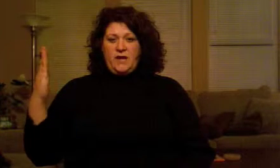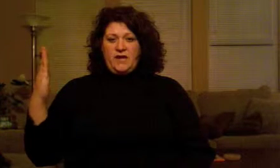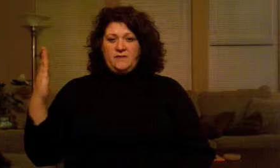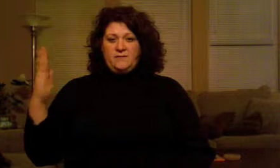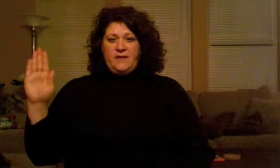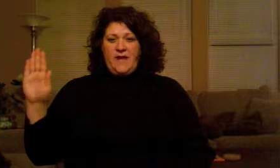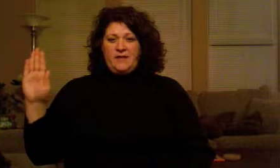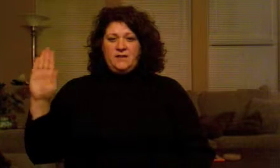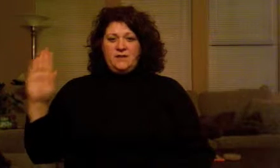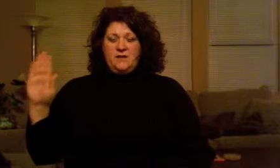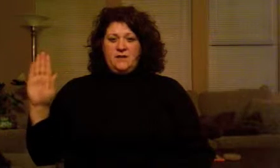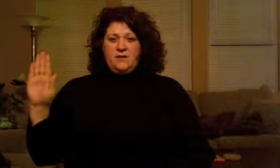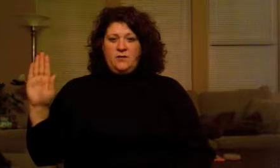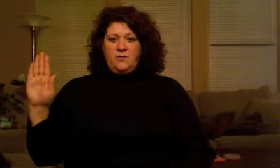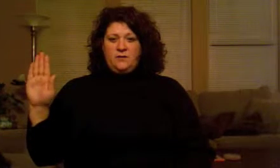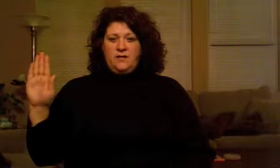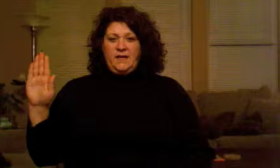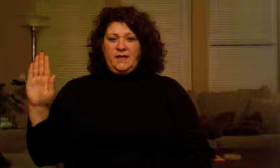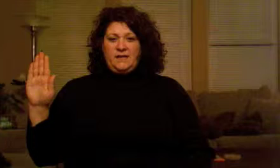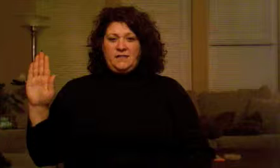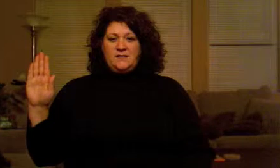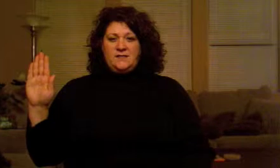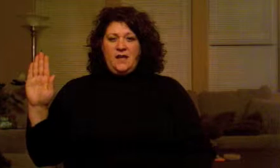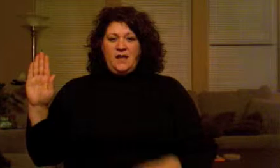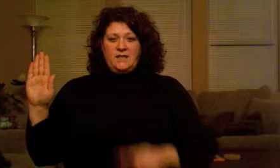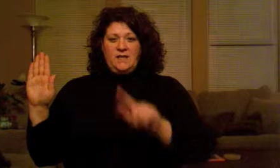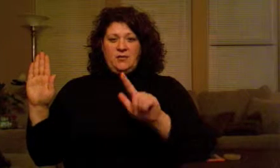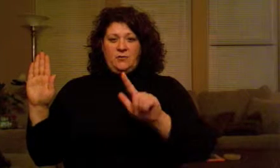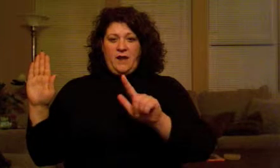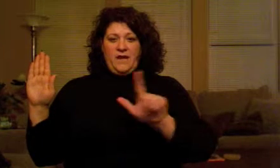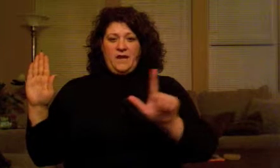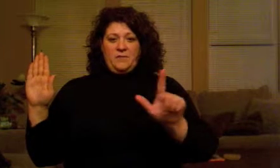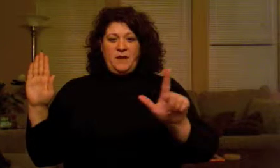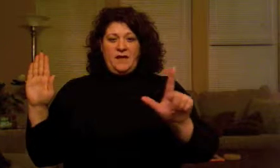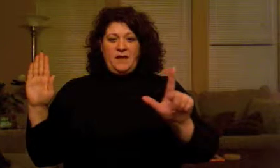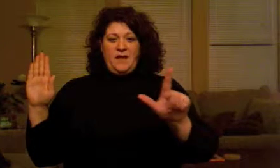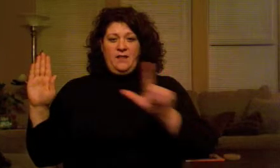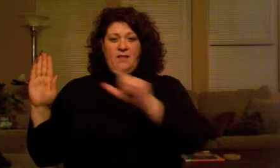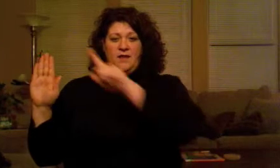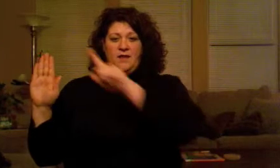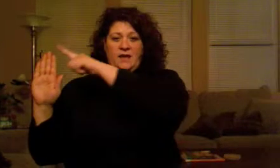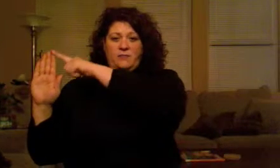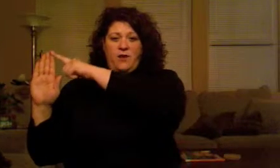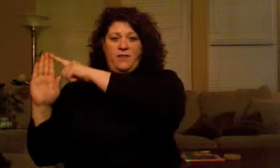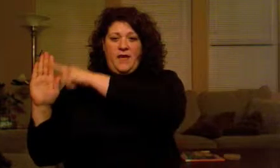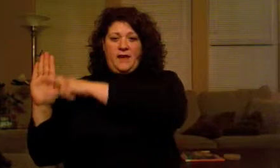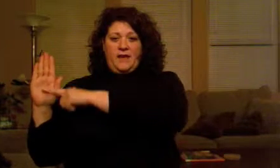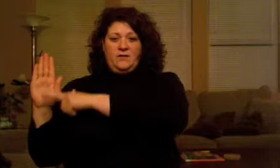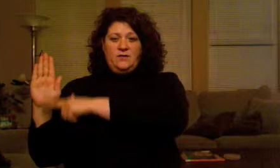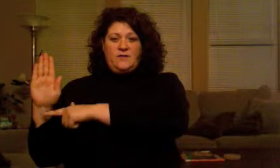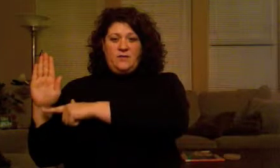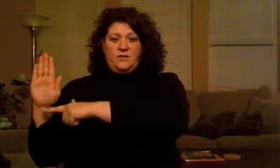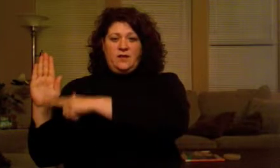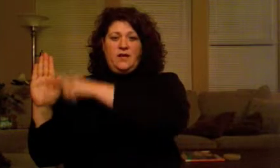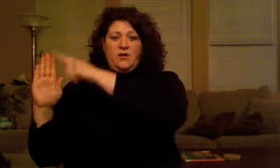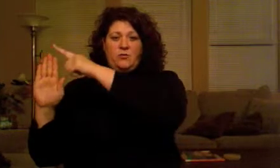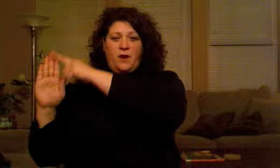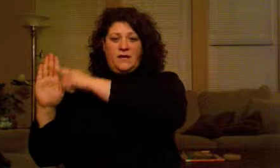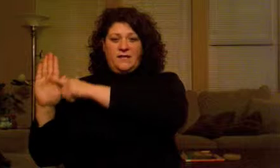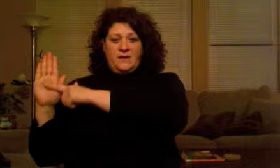straight, flat. Hold it like this. Take your right hand, make an L, and run that L down, like you're running down